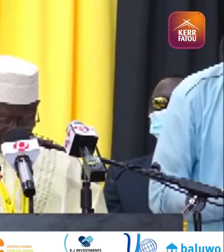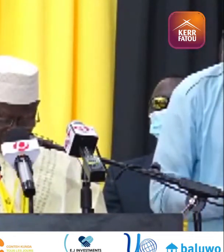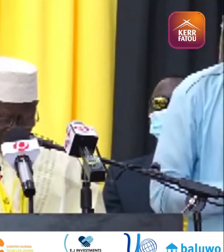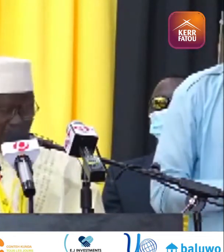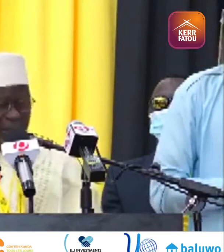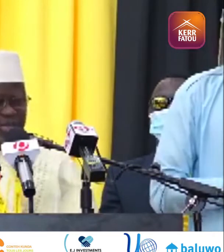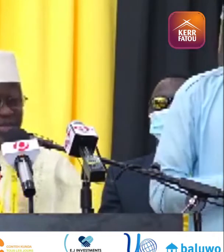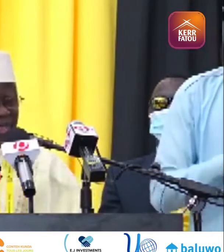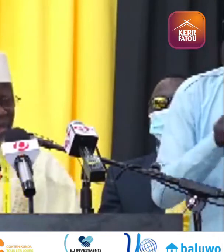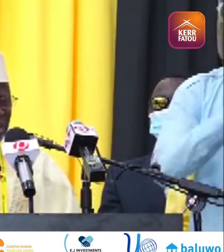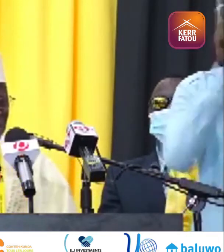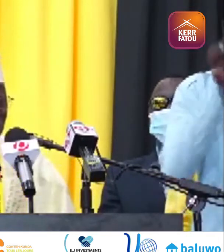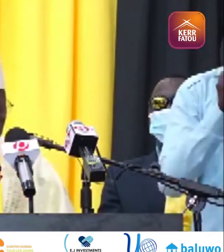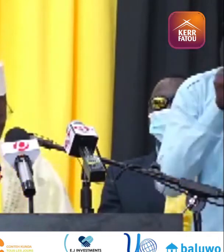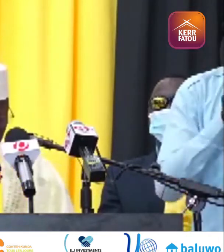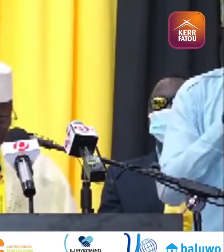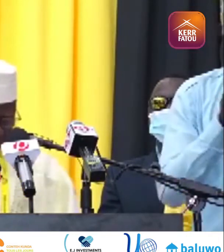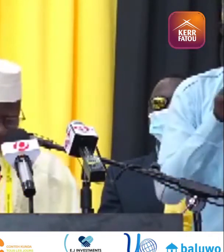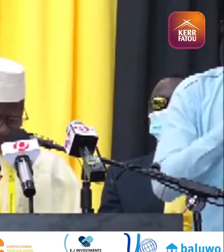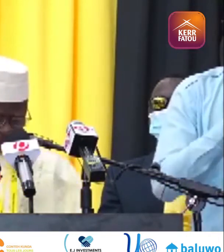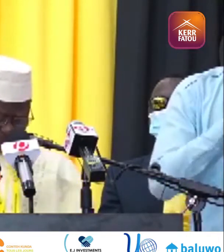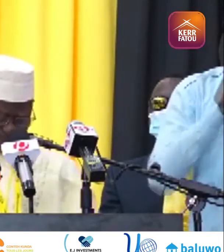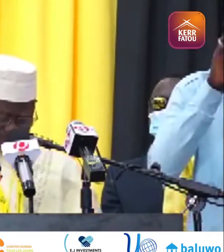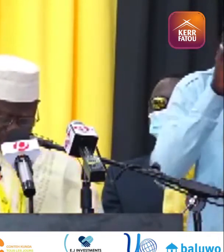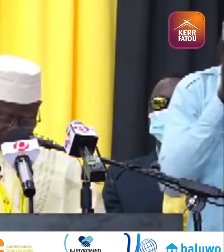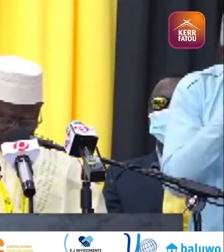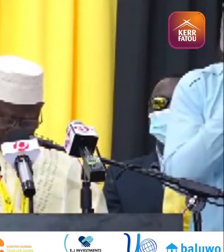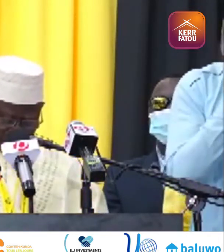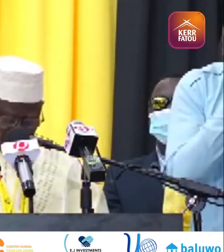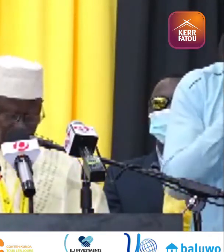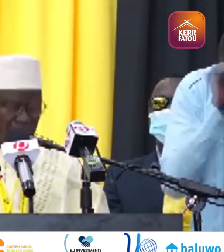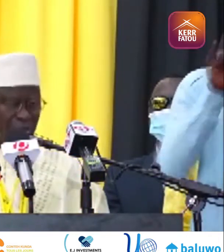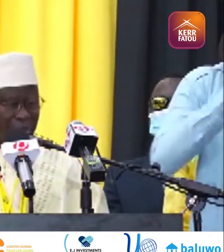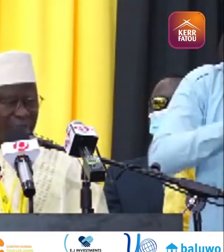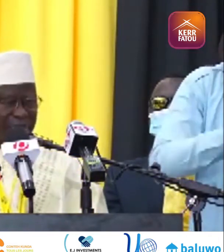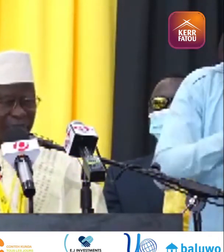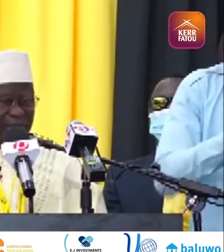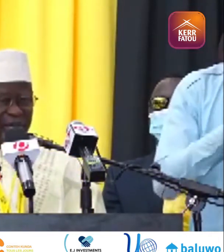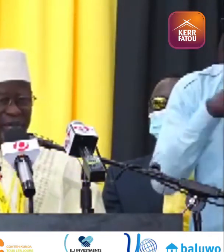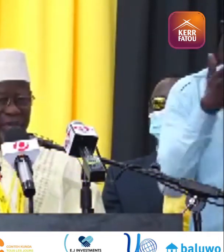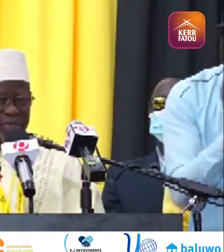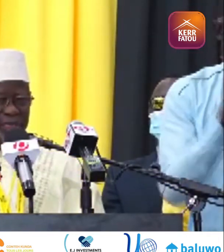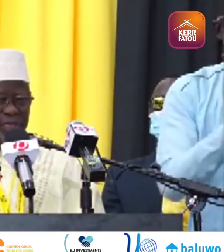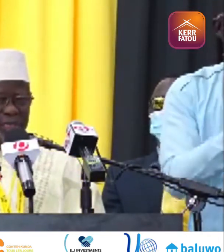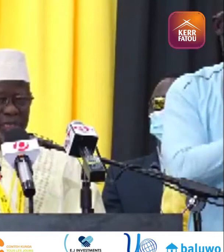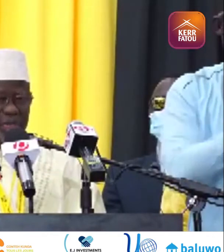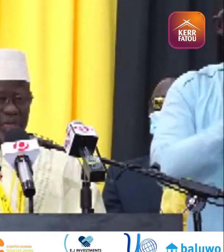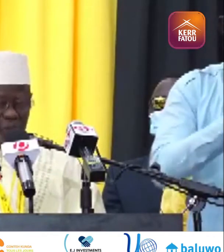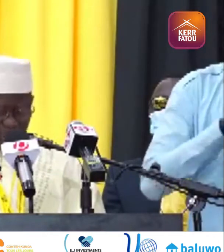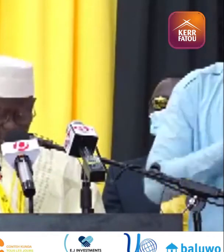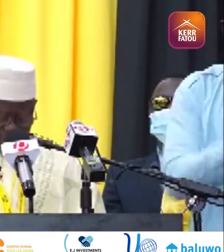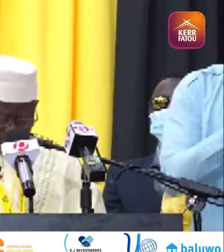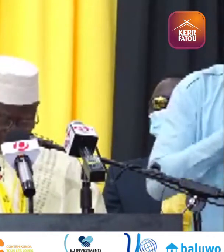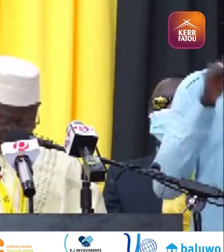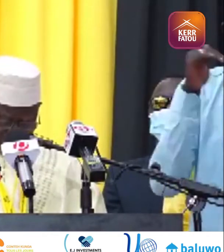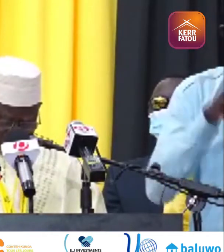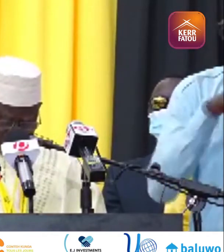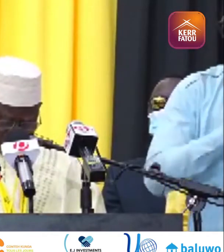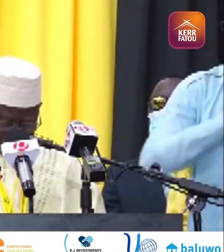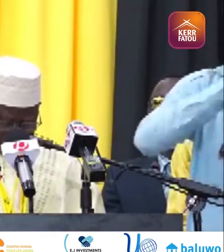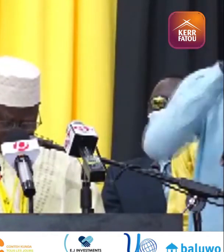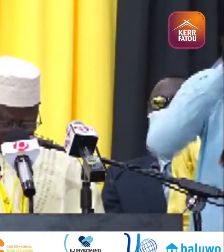And the OYC, Olundum constituency, also organized a rally in July